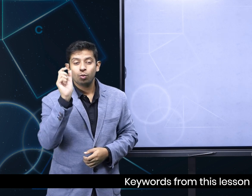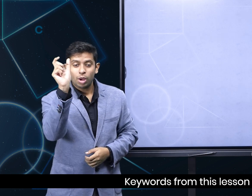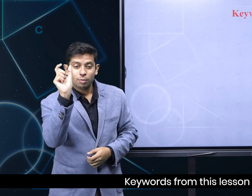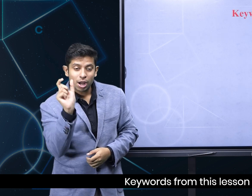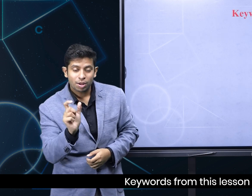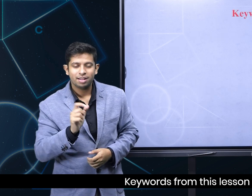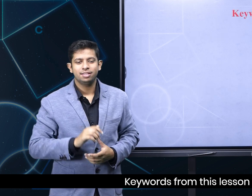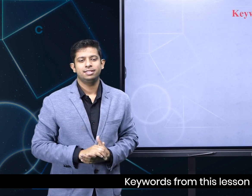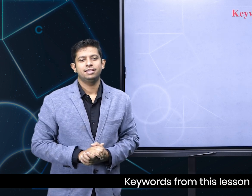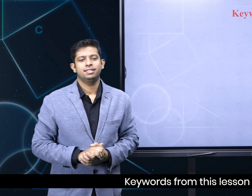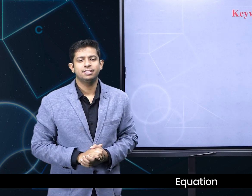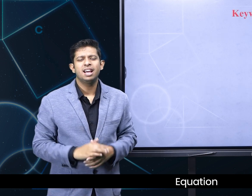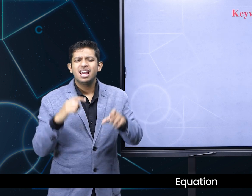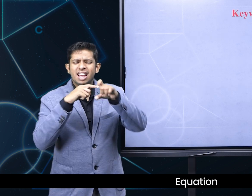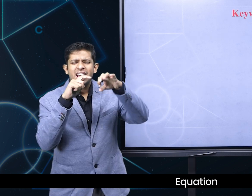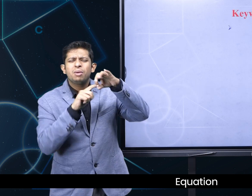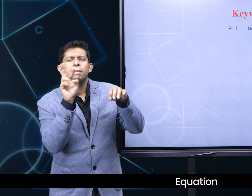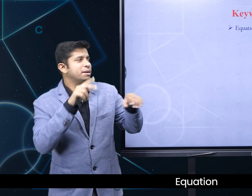Keywords from this lesson are equation,